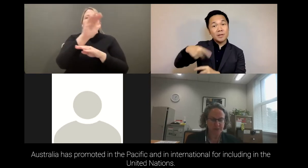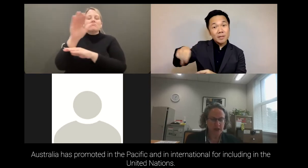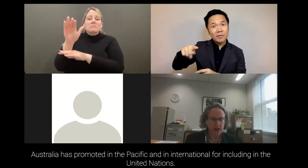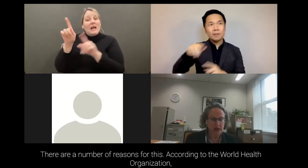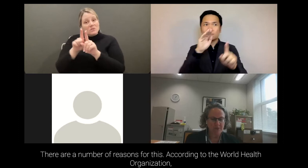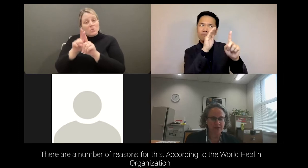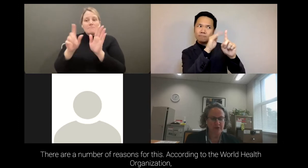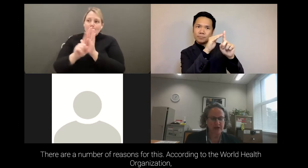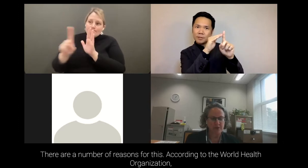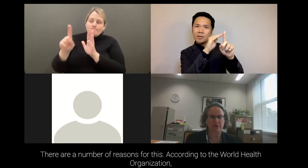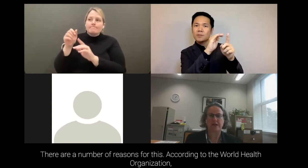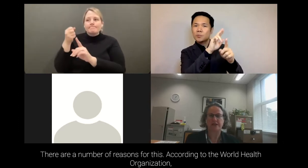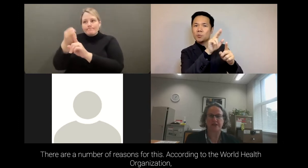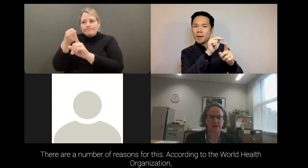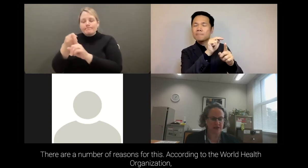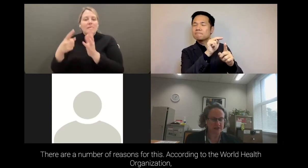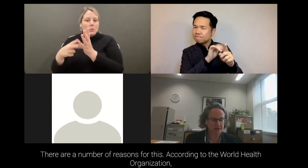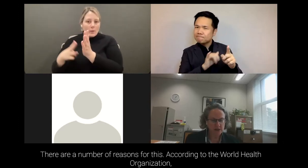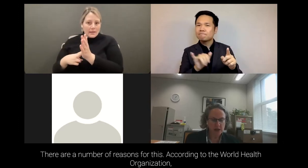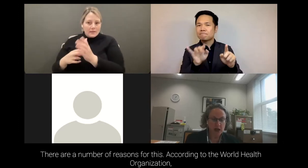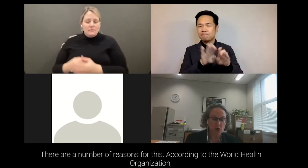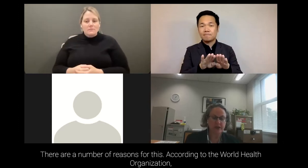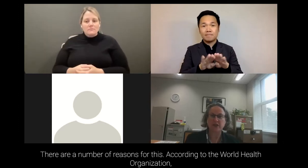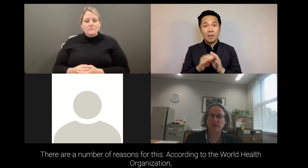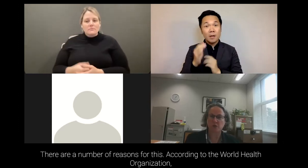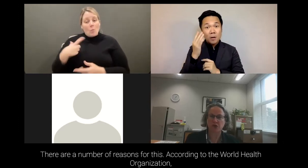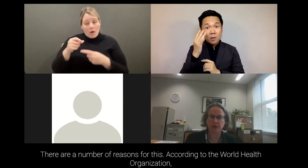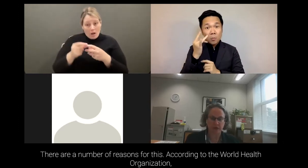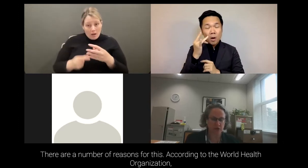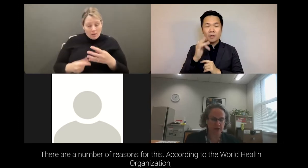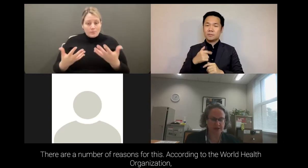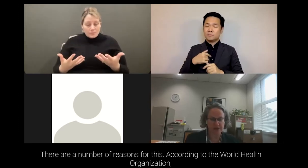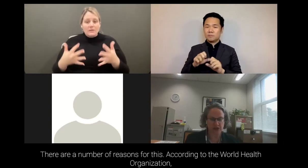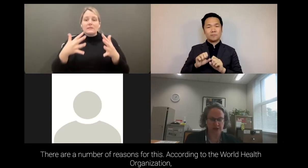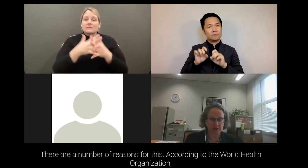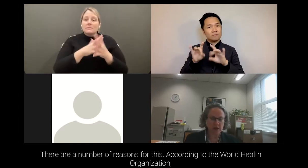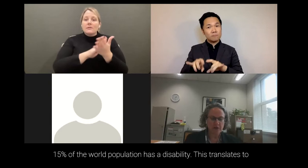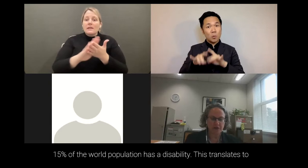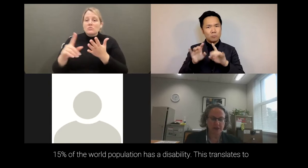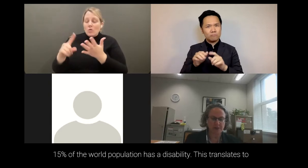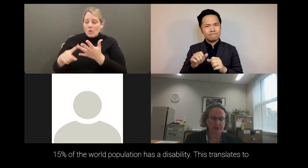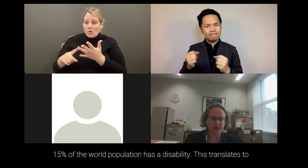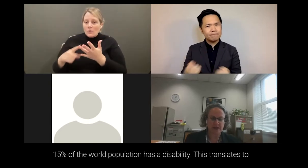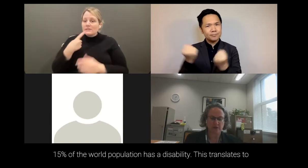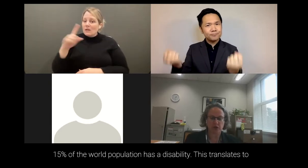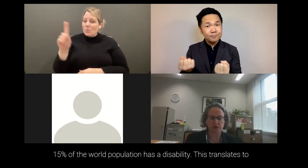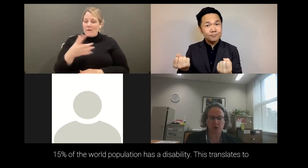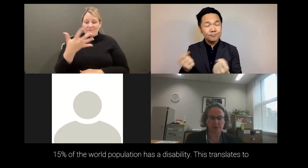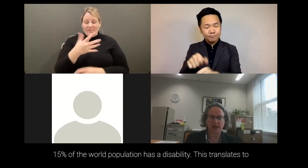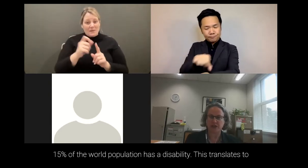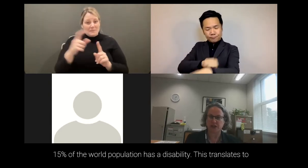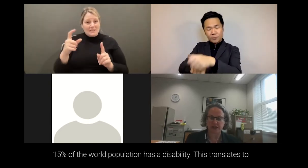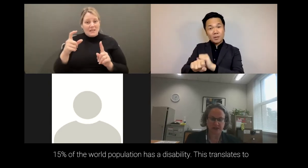Nations. There are a number of reasons for this. According to the World Health Organization, 15% of the